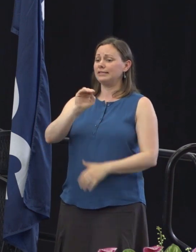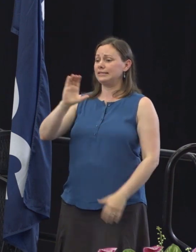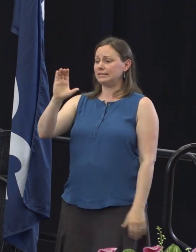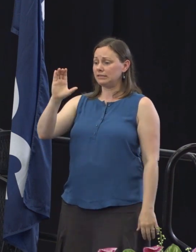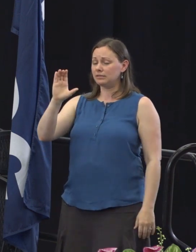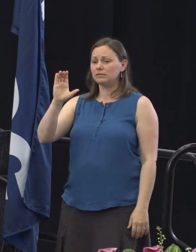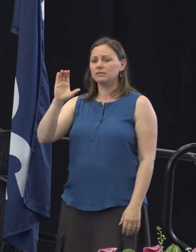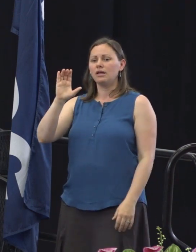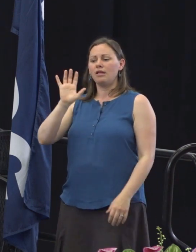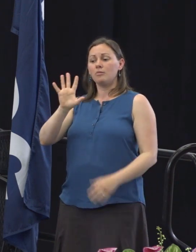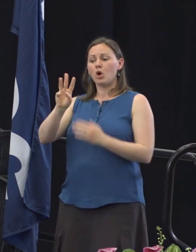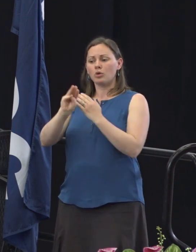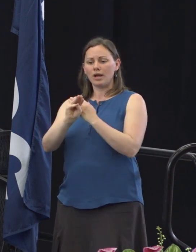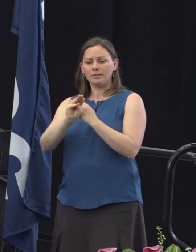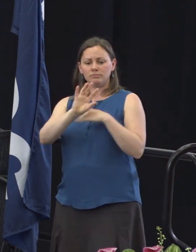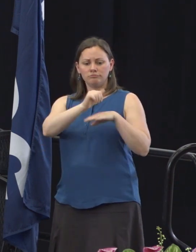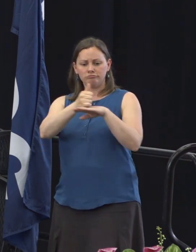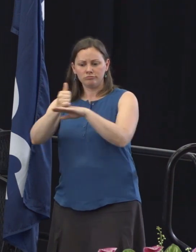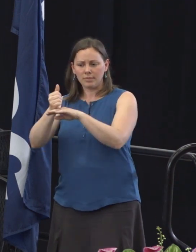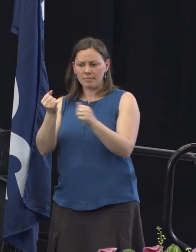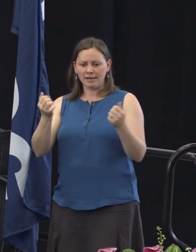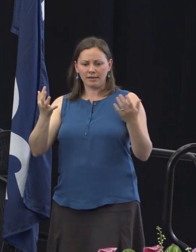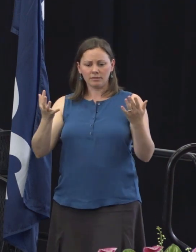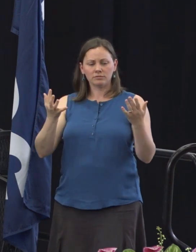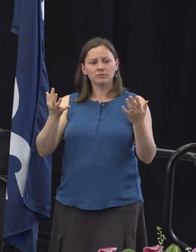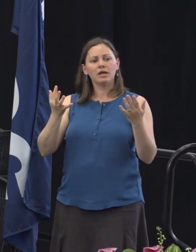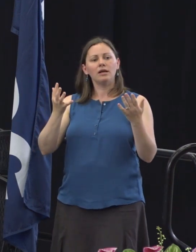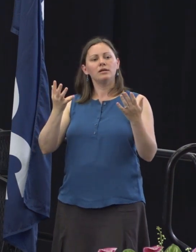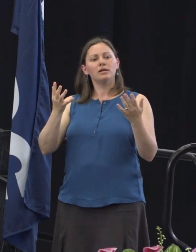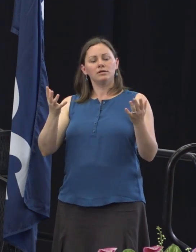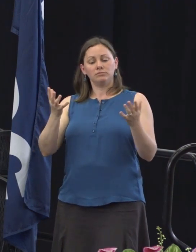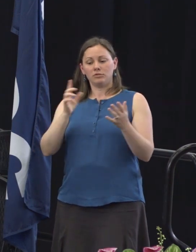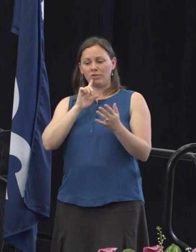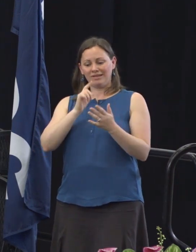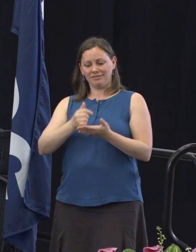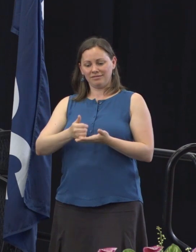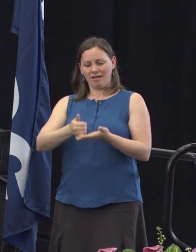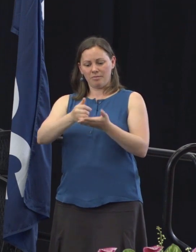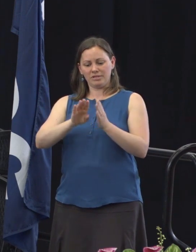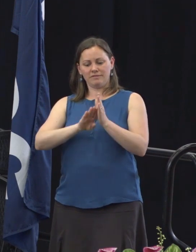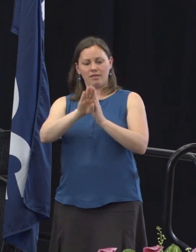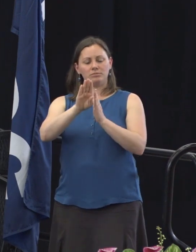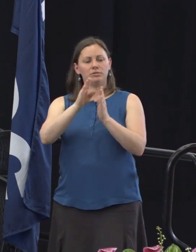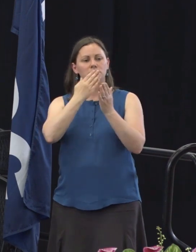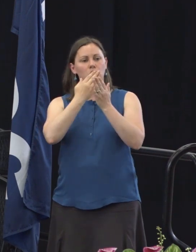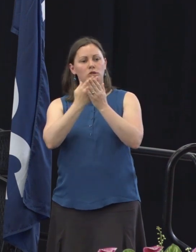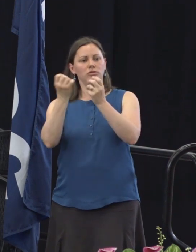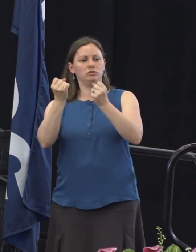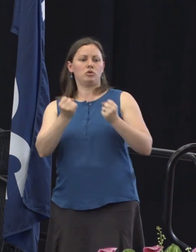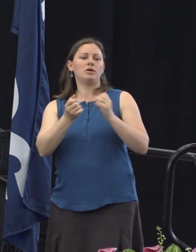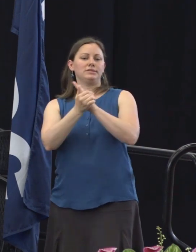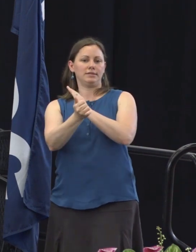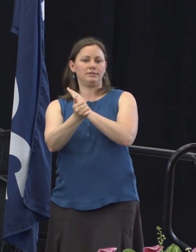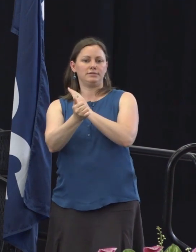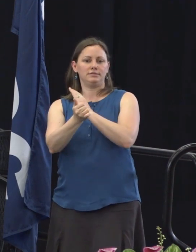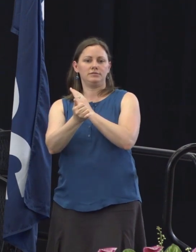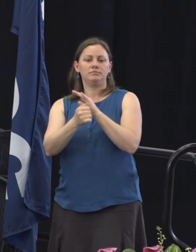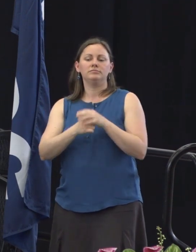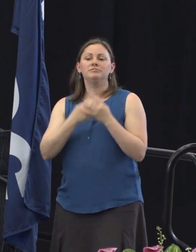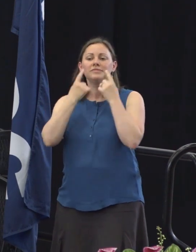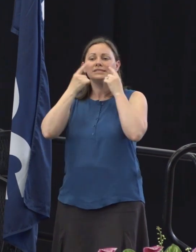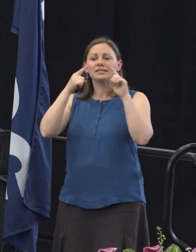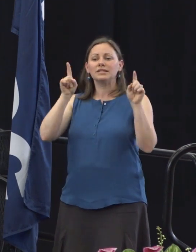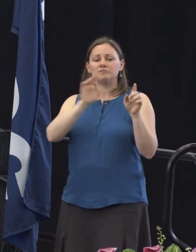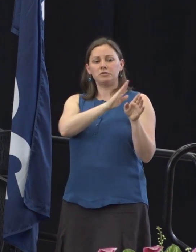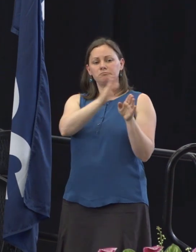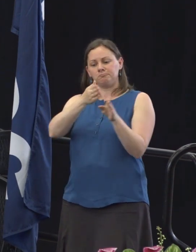form strong teams that will go out into the field and pursue mastery together. I know that at any moment, if